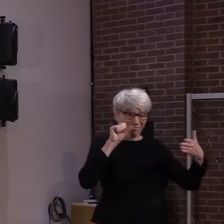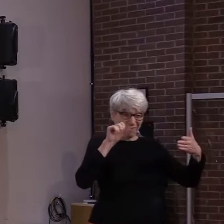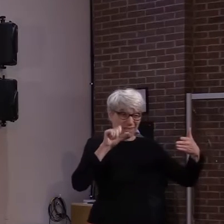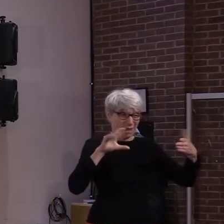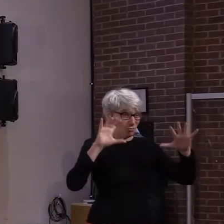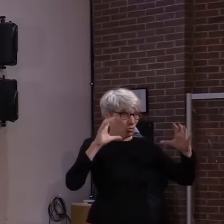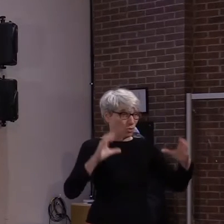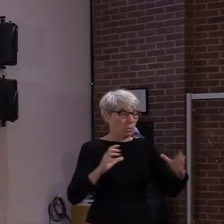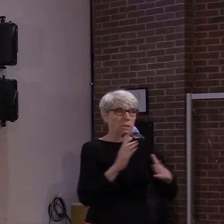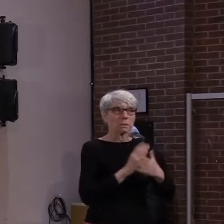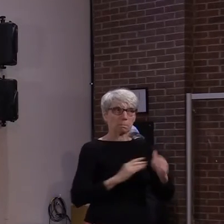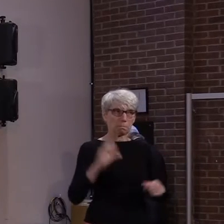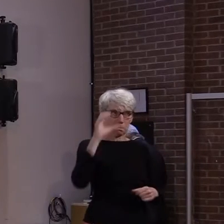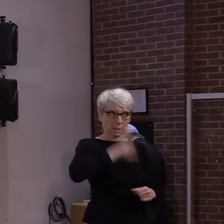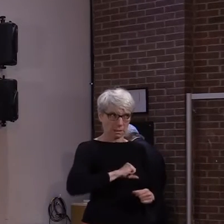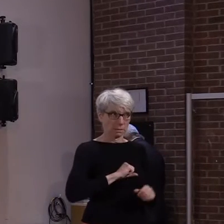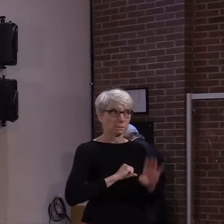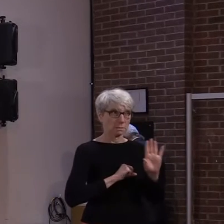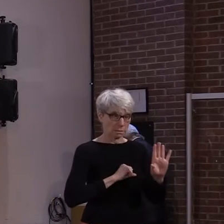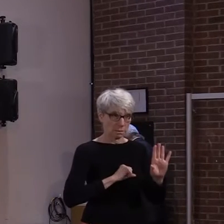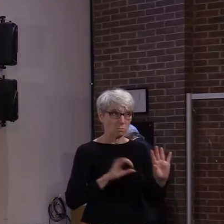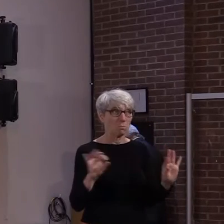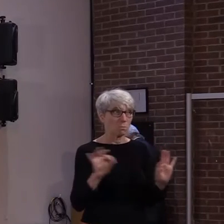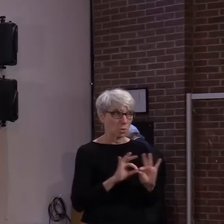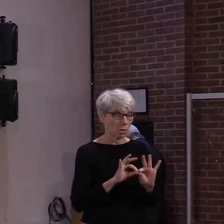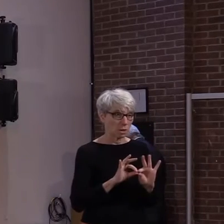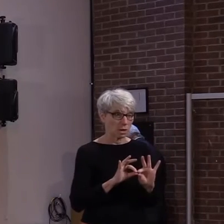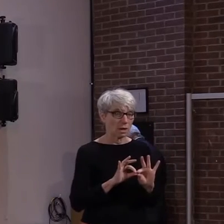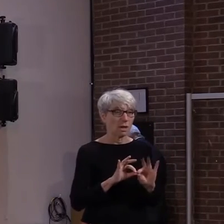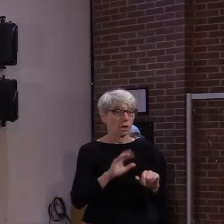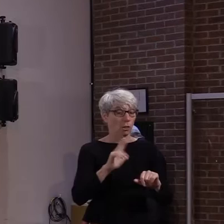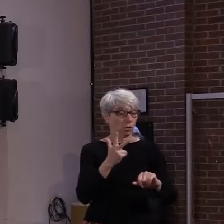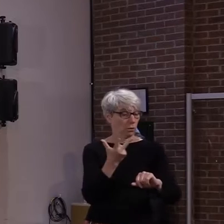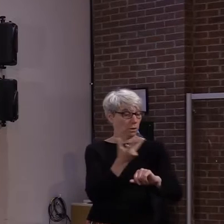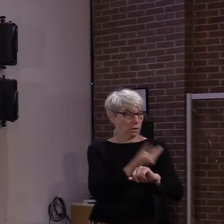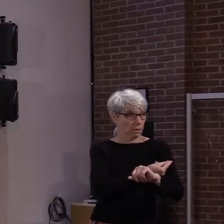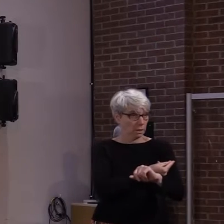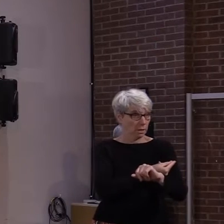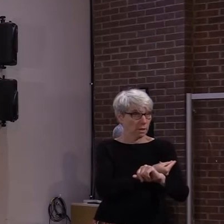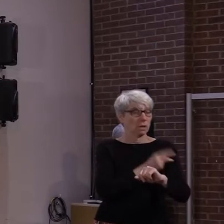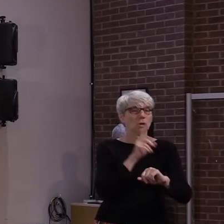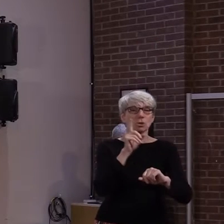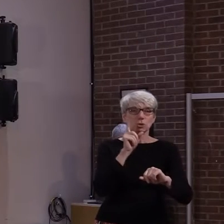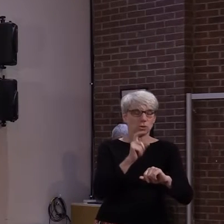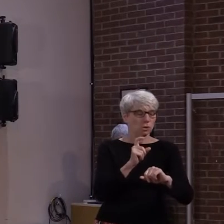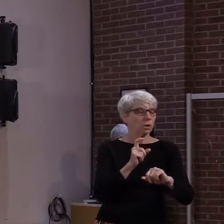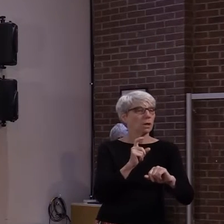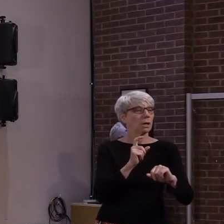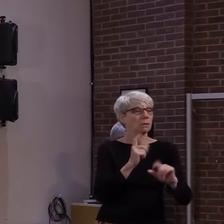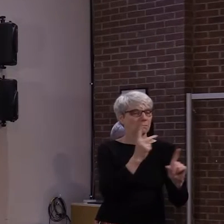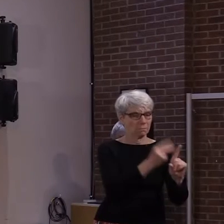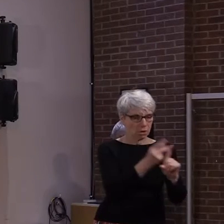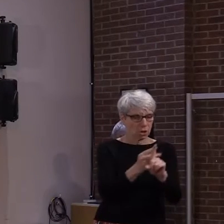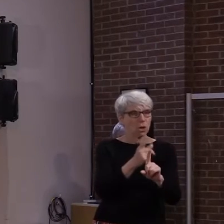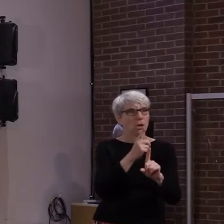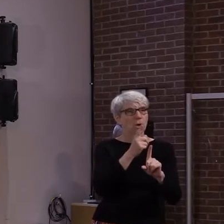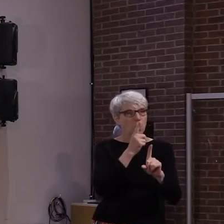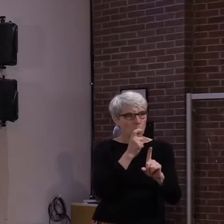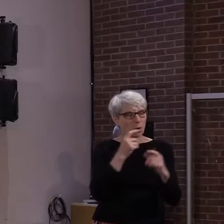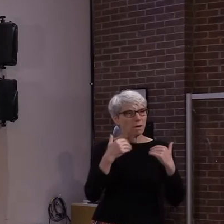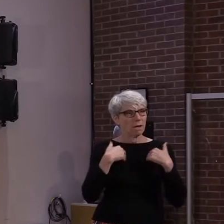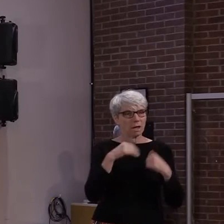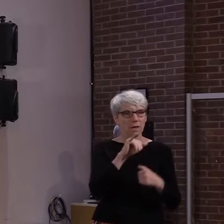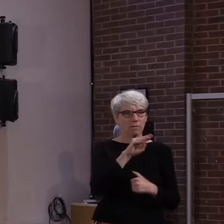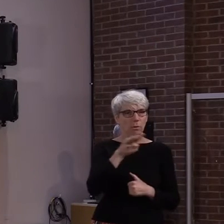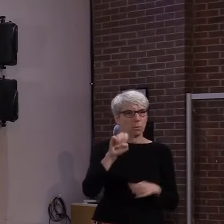important to remember. An additional dose is only recommended if you have moderate or severe